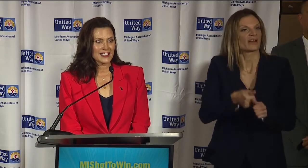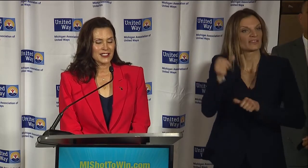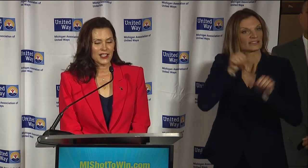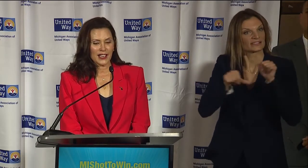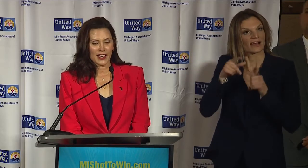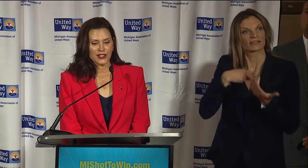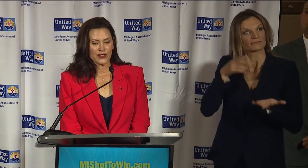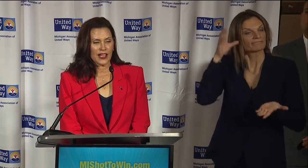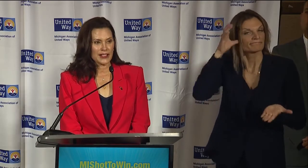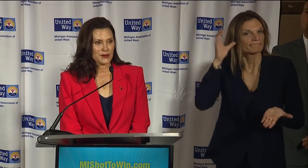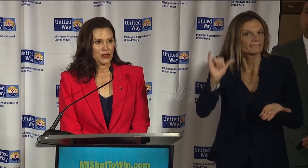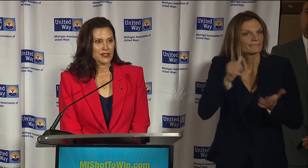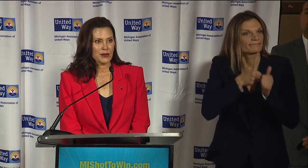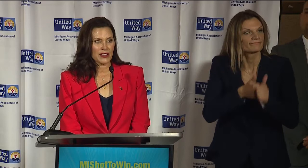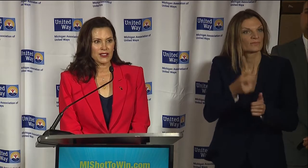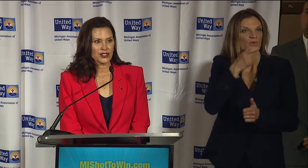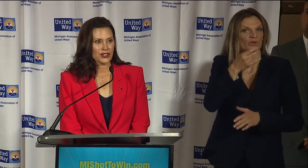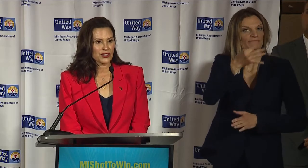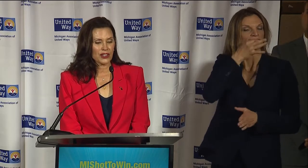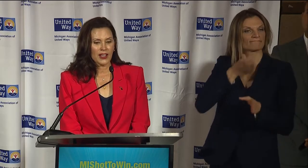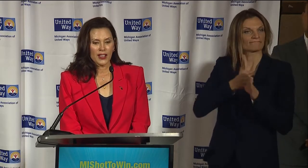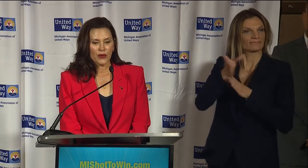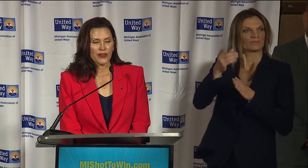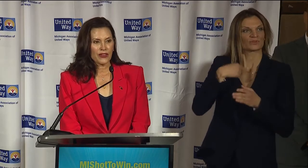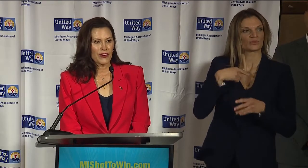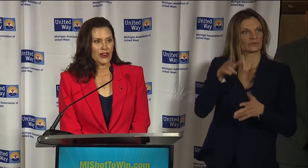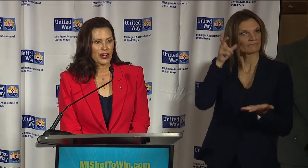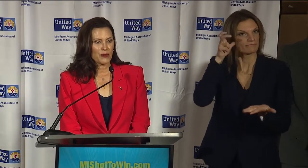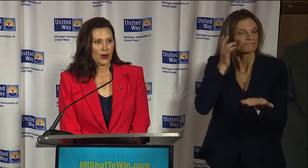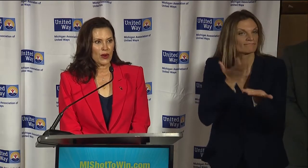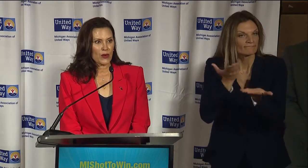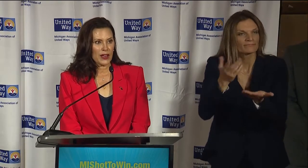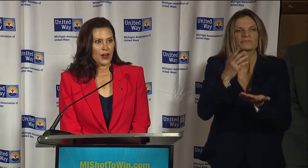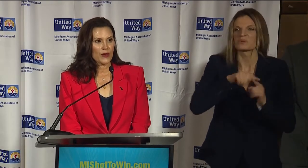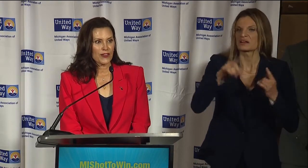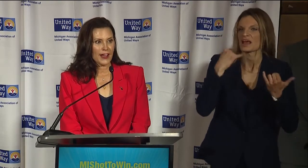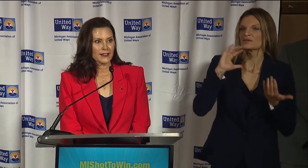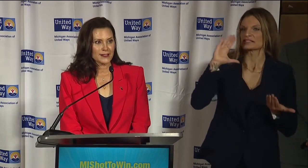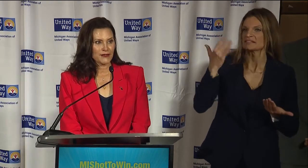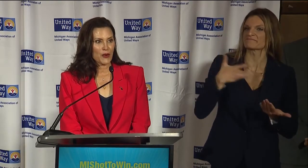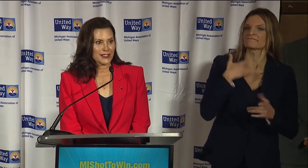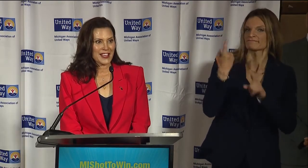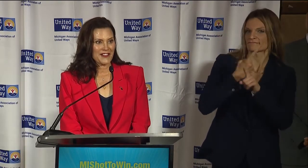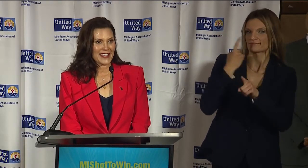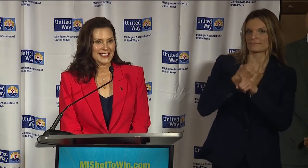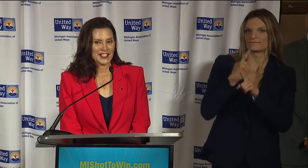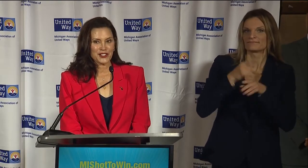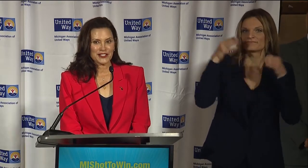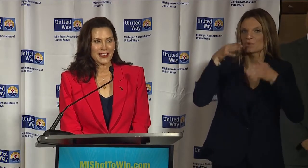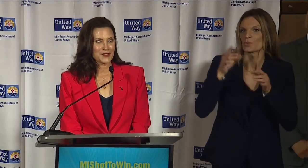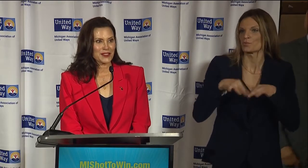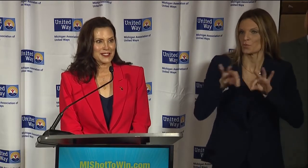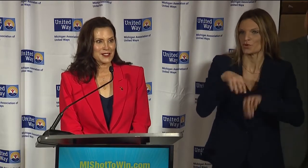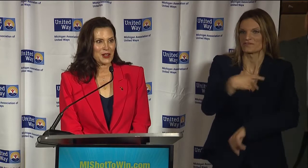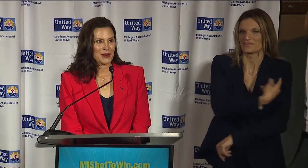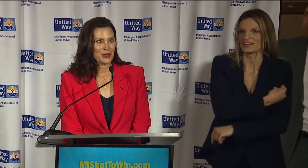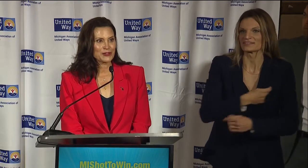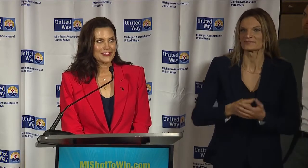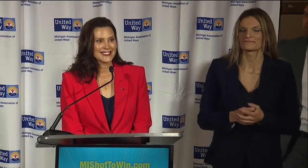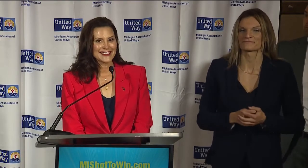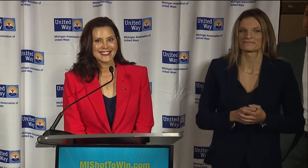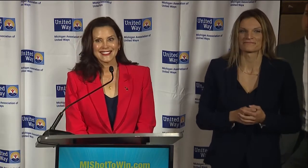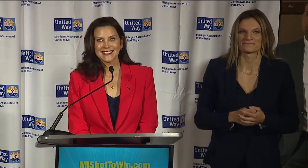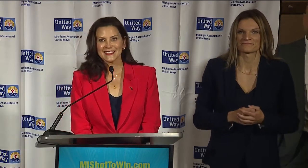and listen to the experts, but at this juncture, we feel very good about where we are. We've got to focus on vaccinations, and that's what this is all